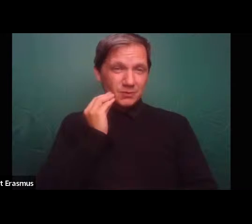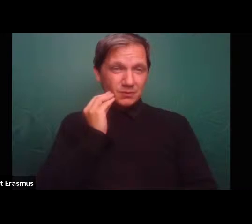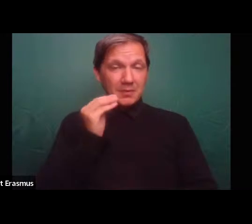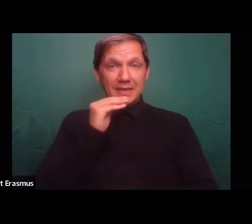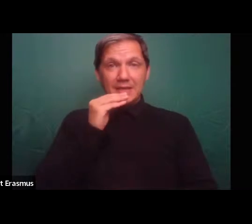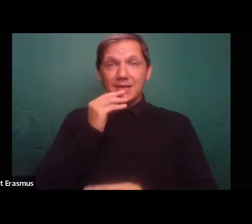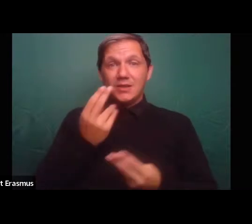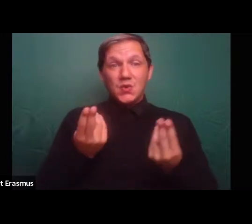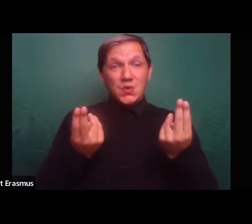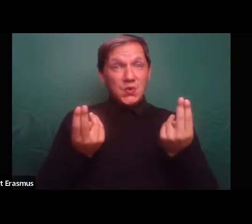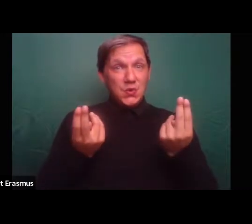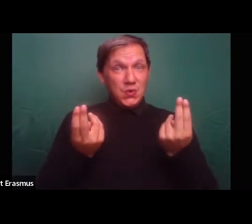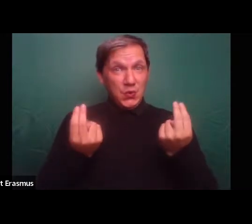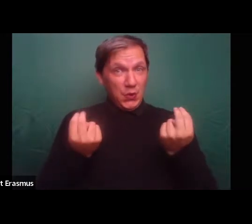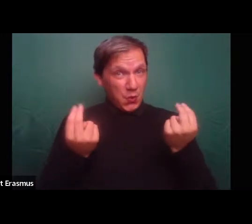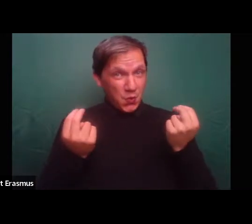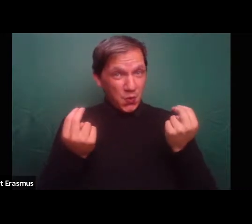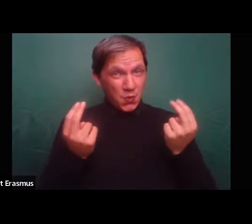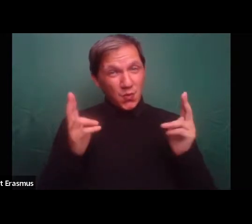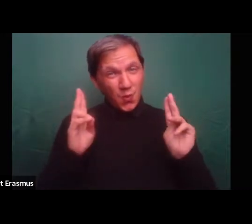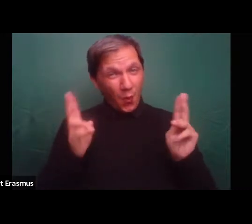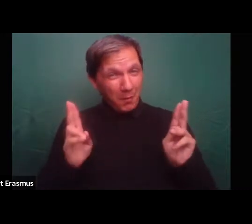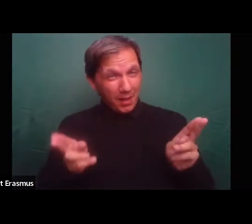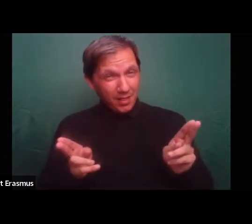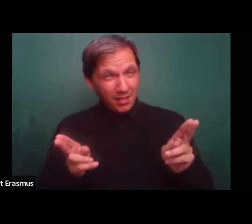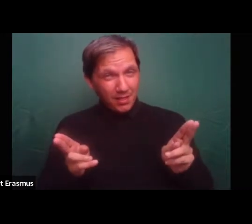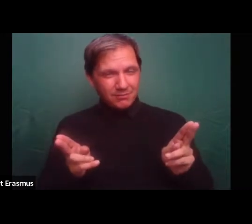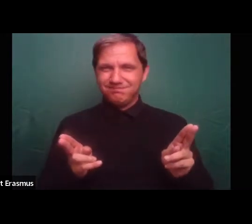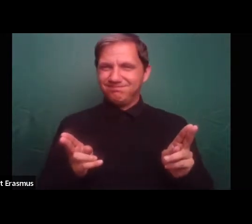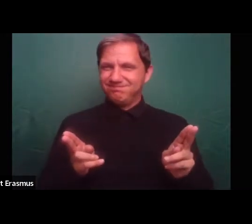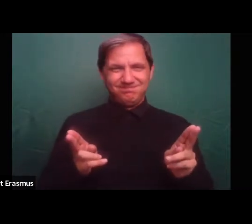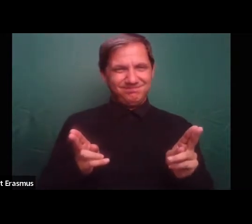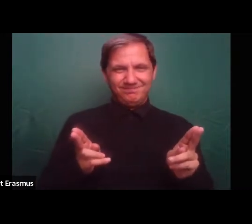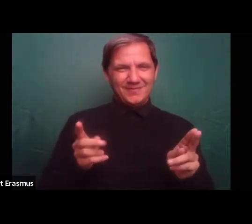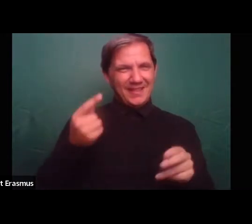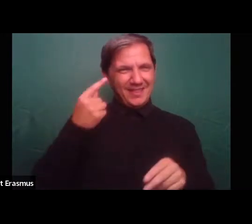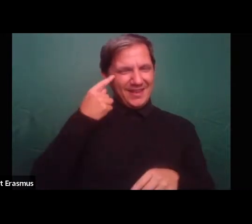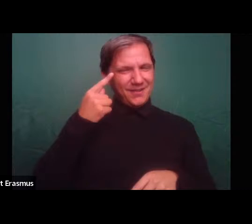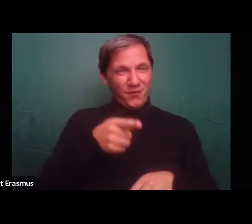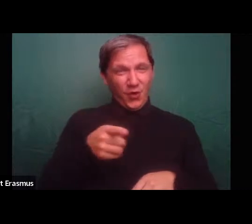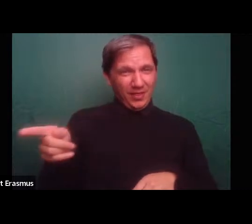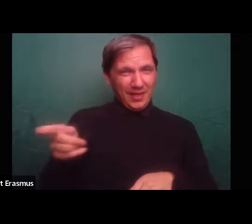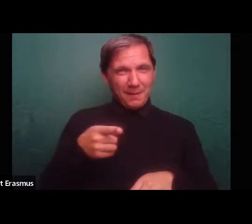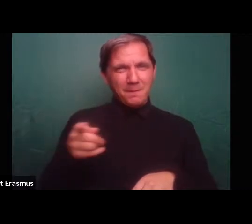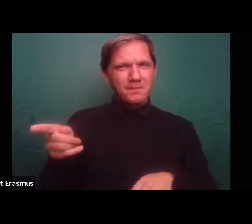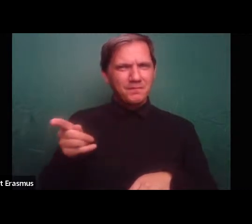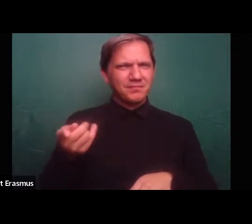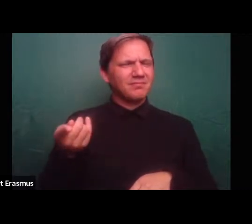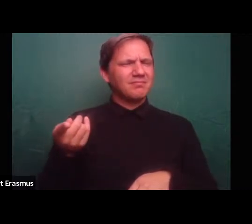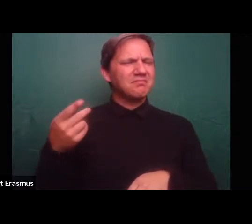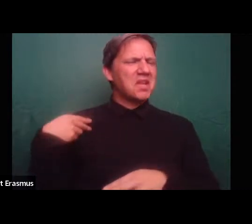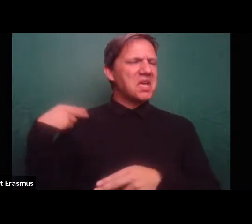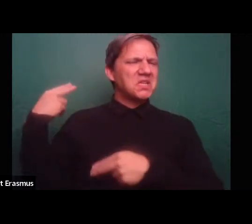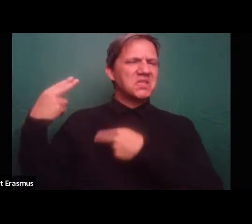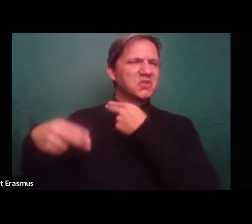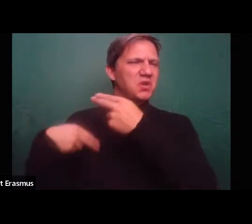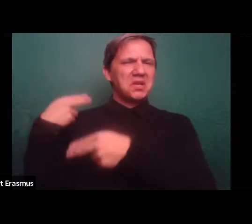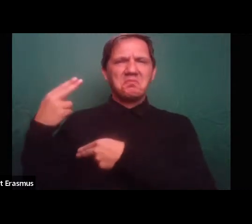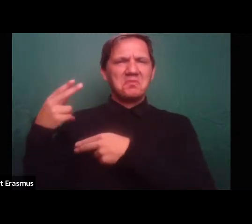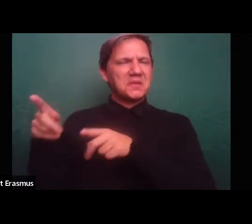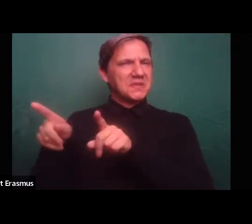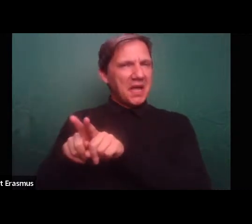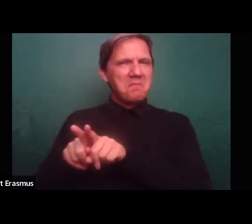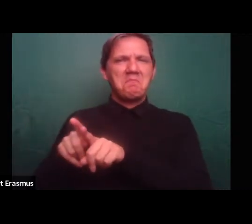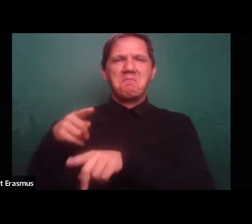for them? I believe not. It is just history repeating itself,